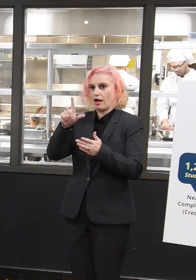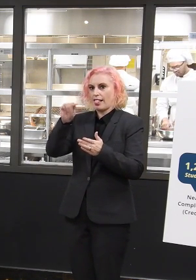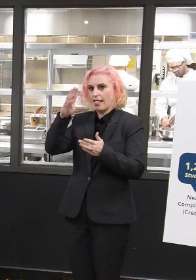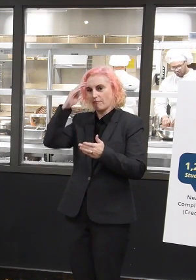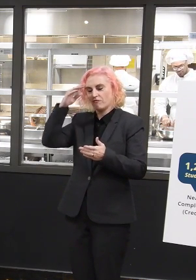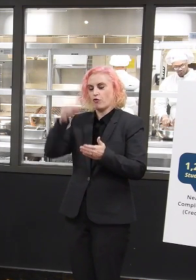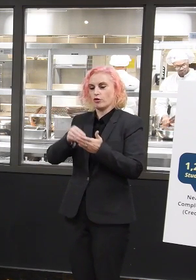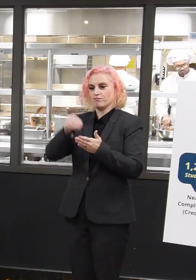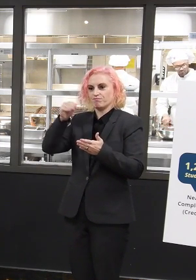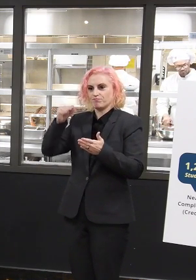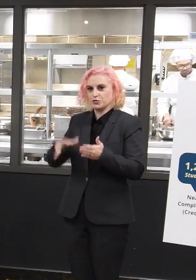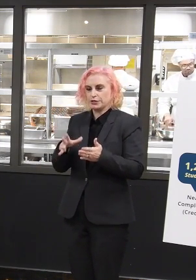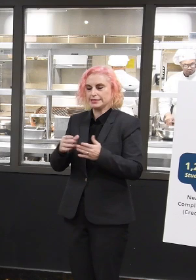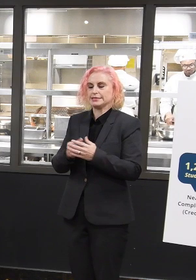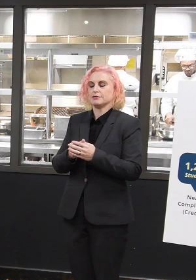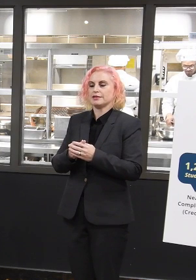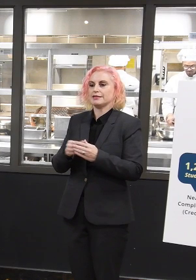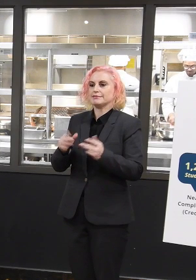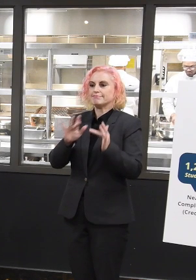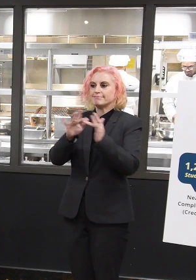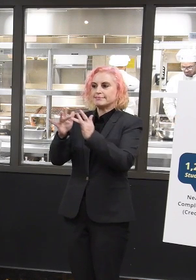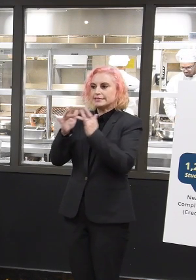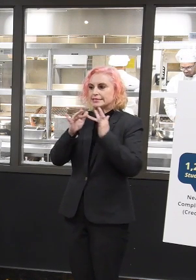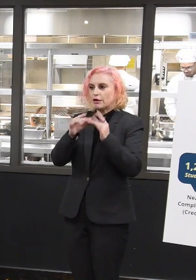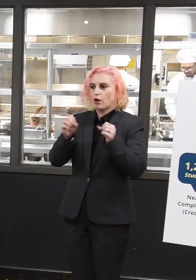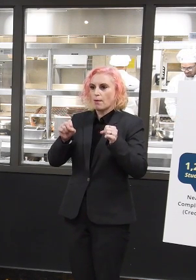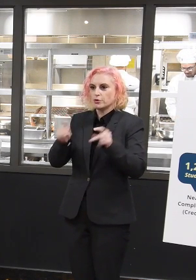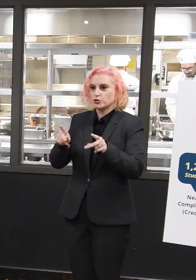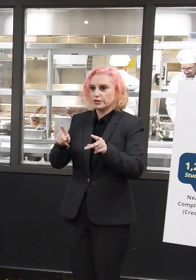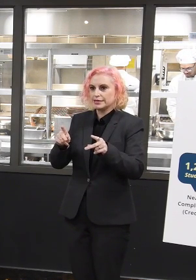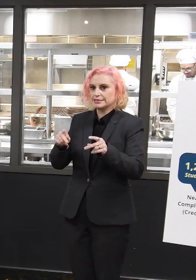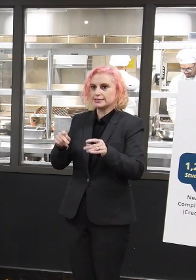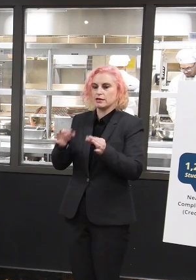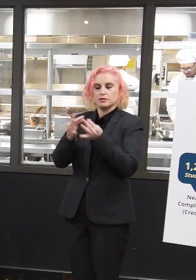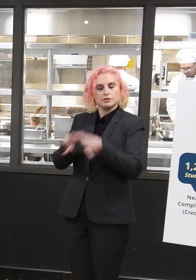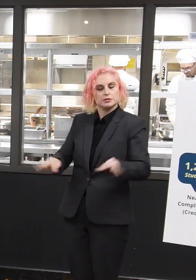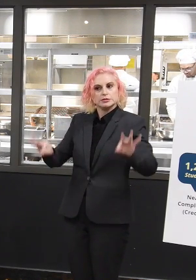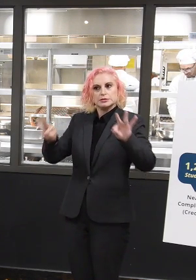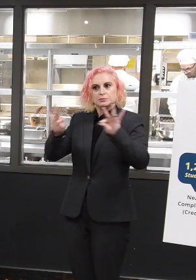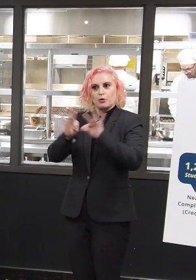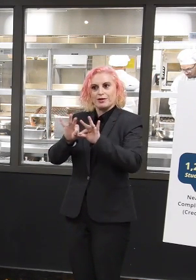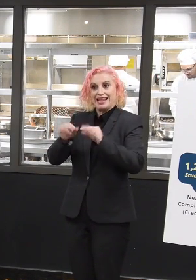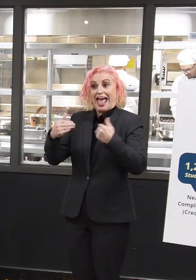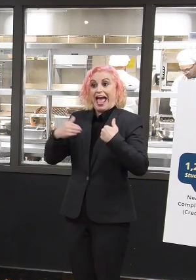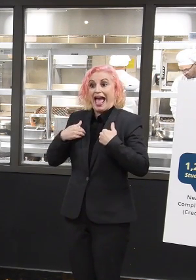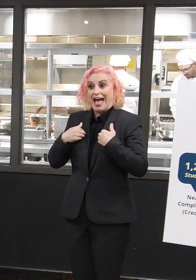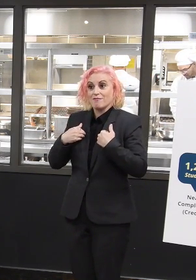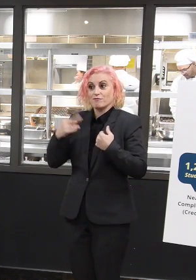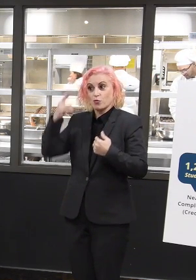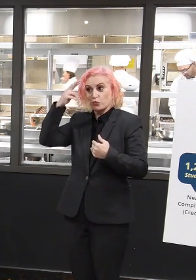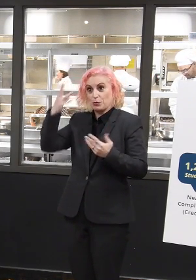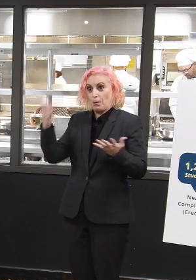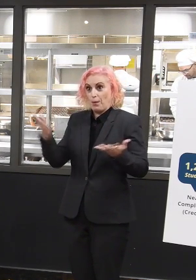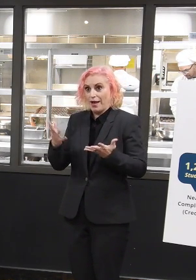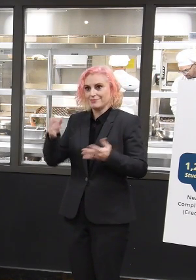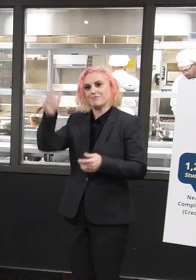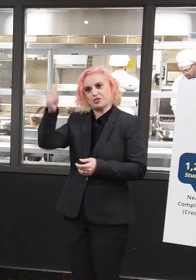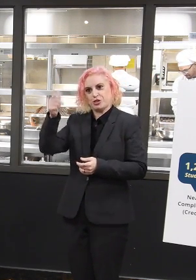These networking opportunities are priceless, and if not for those scholarships, those opportunities would not have been